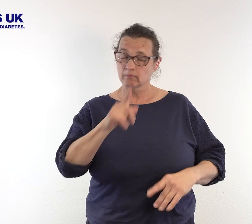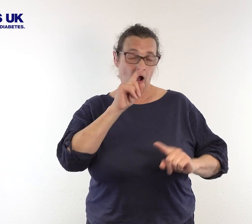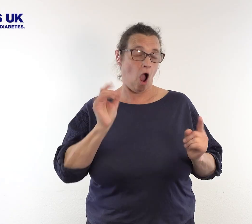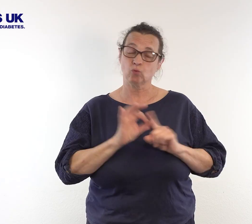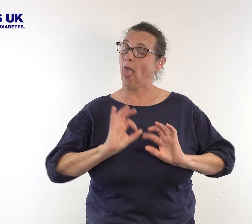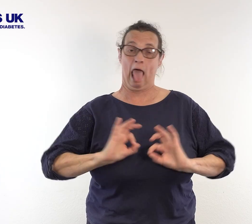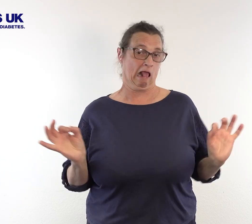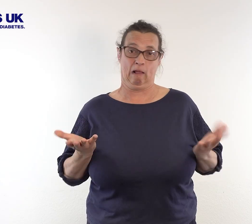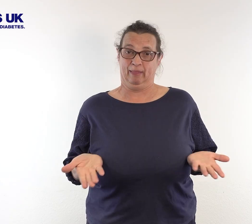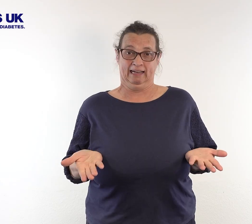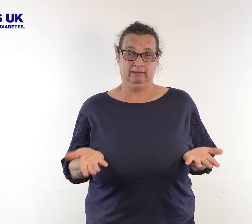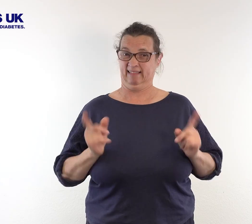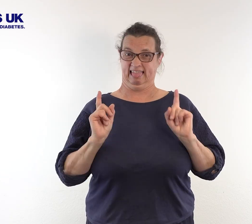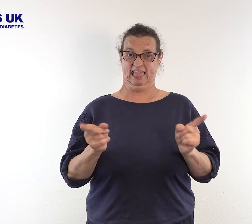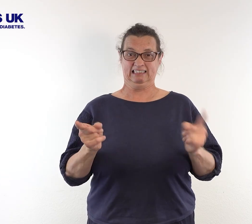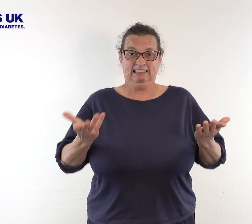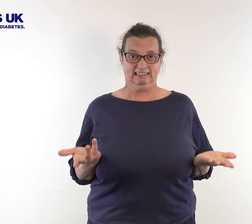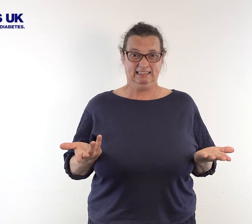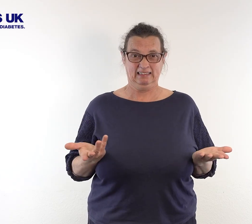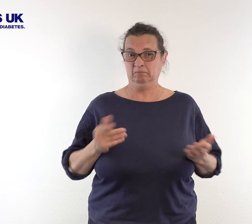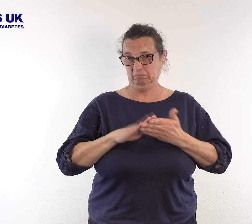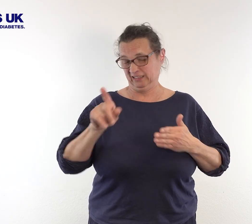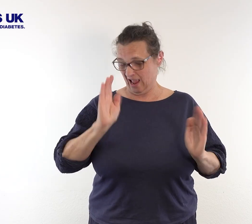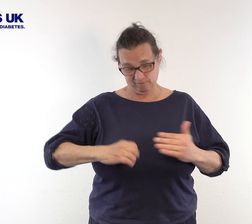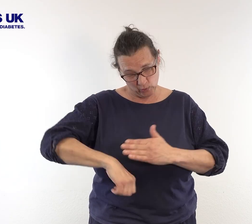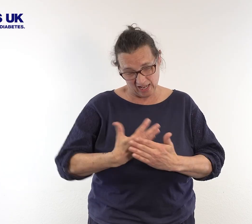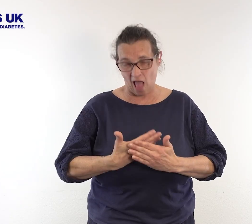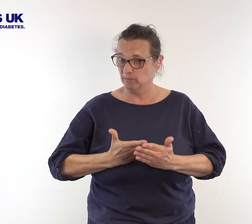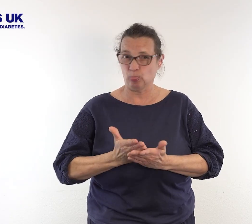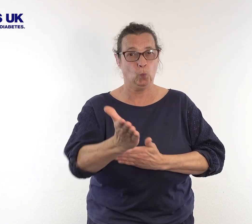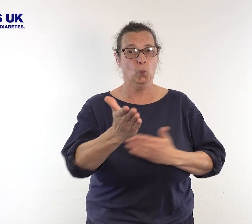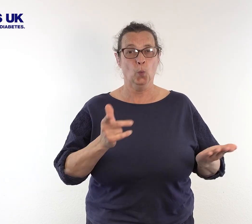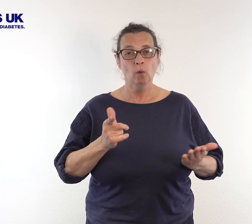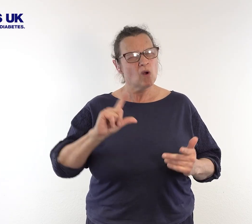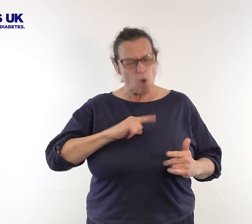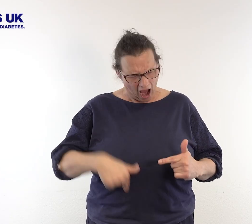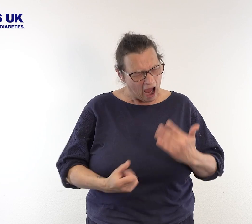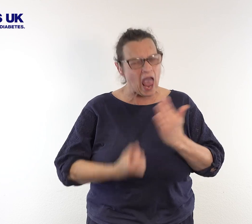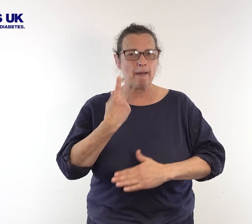others developing type 1 diabetes. The exact causes are not known.